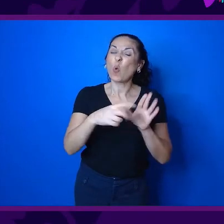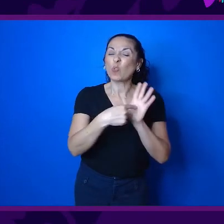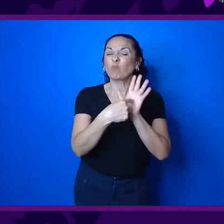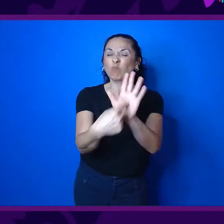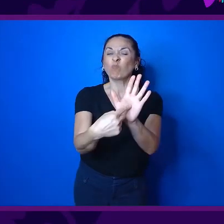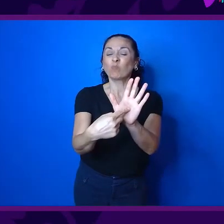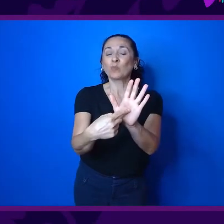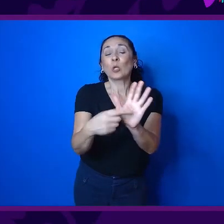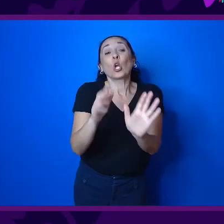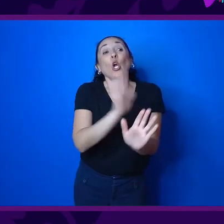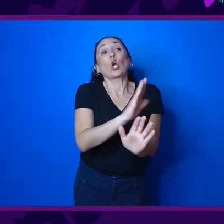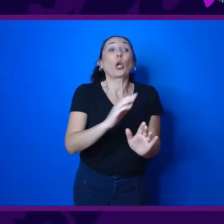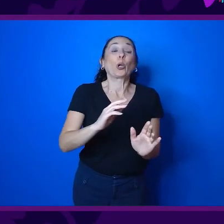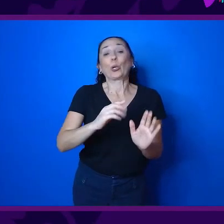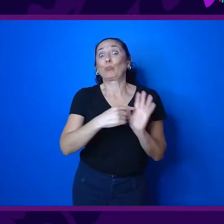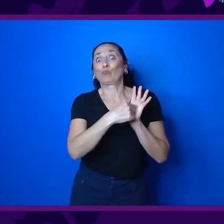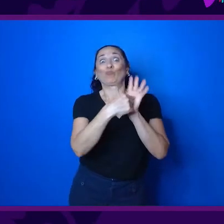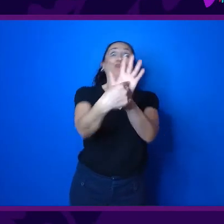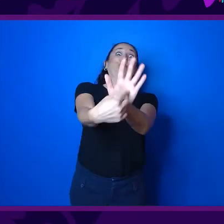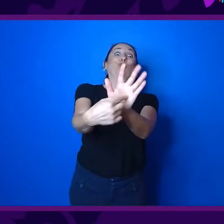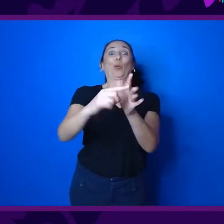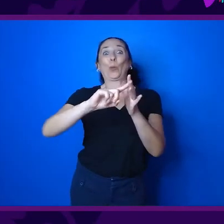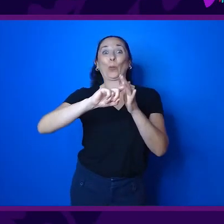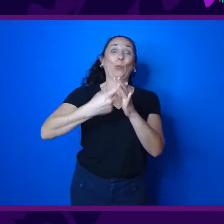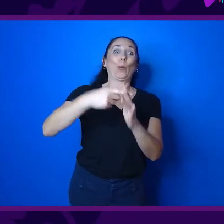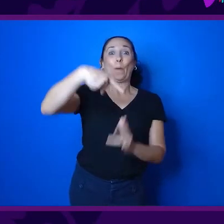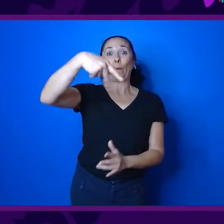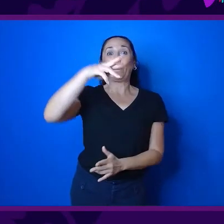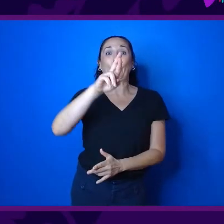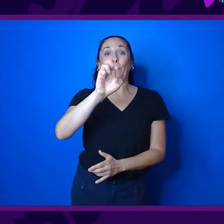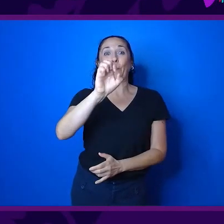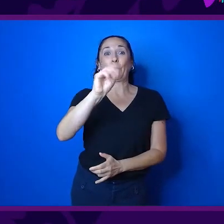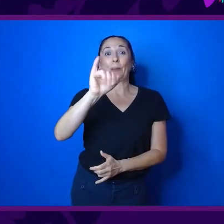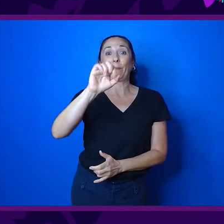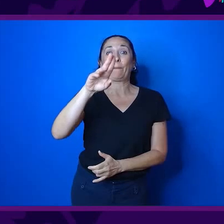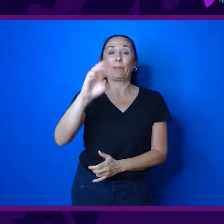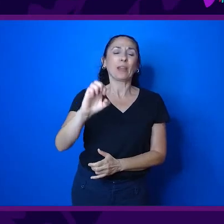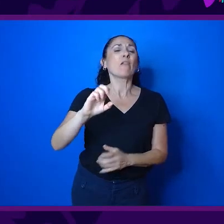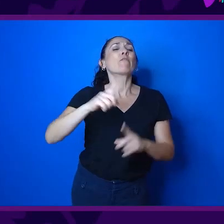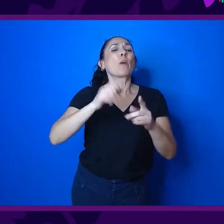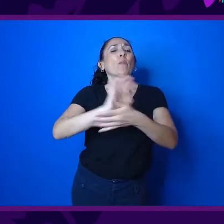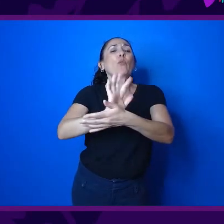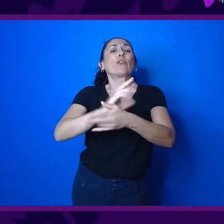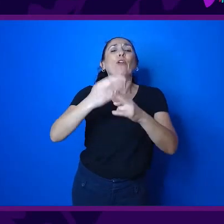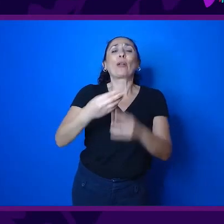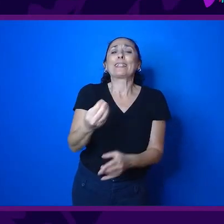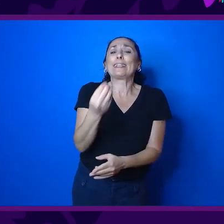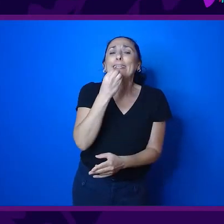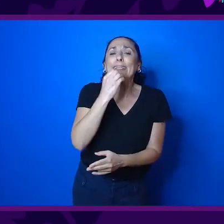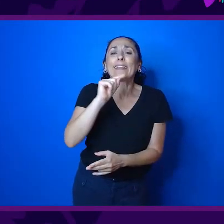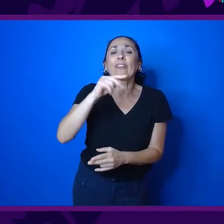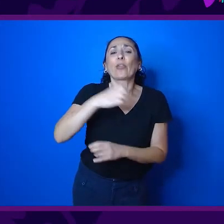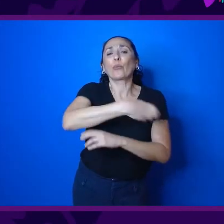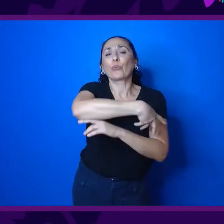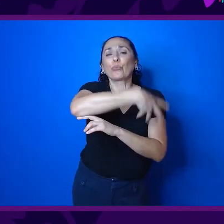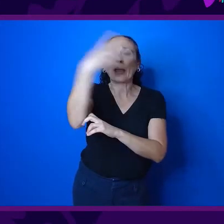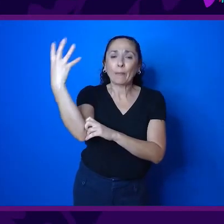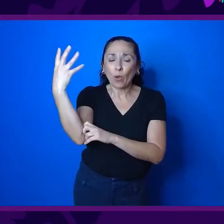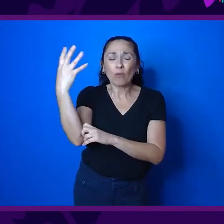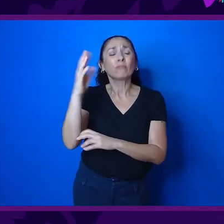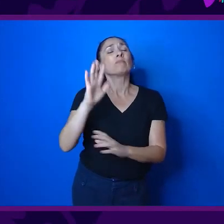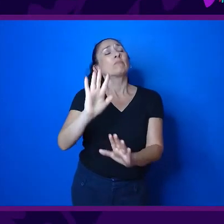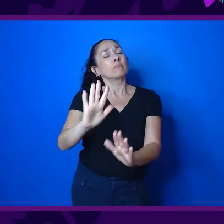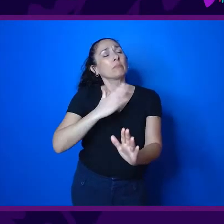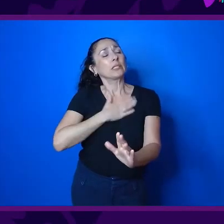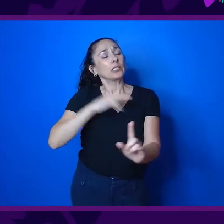movie premiere. And it's from a film called Eat the Rainbow. And I want you to look at it from the artist side of you, from the